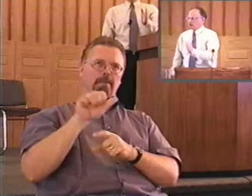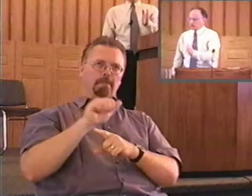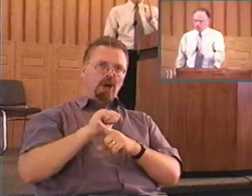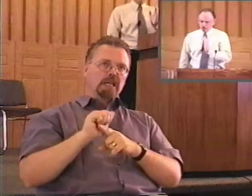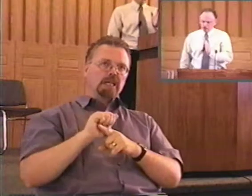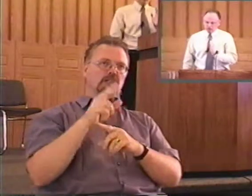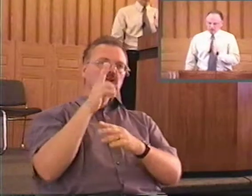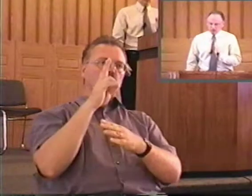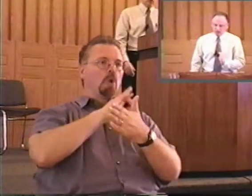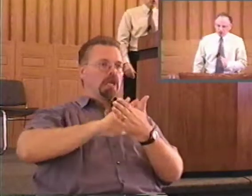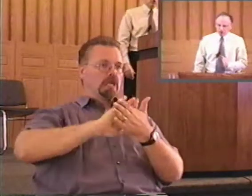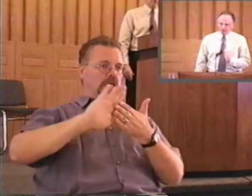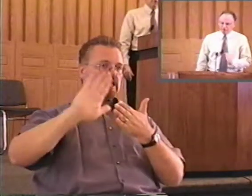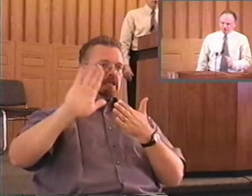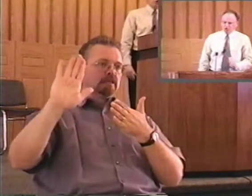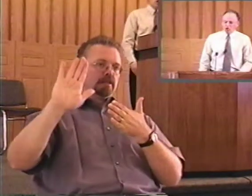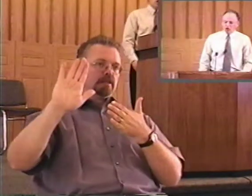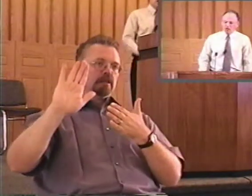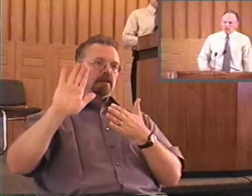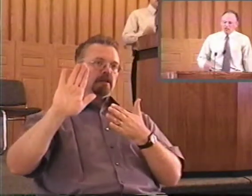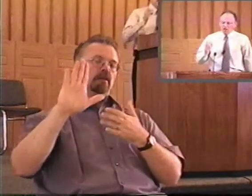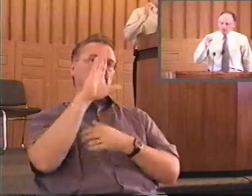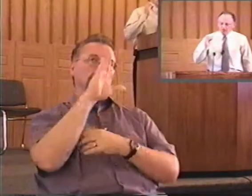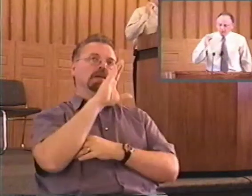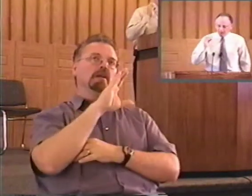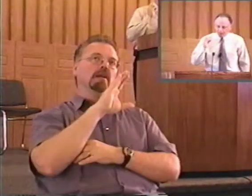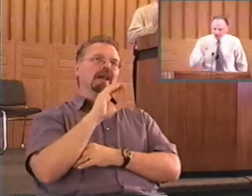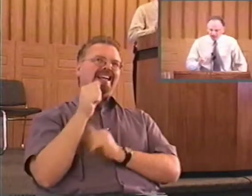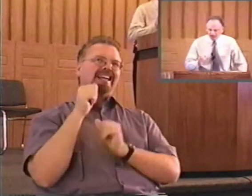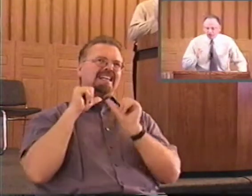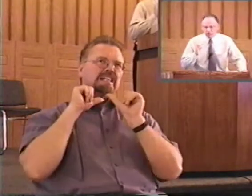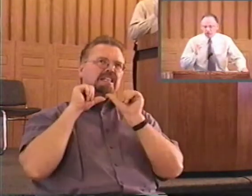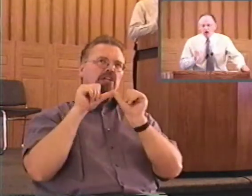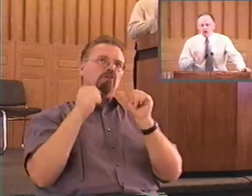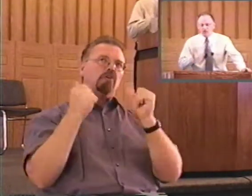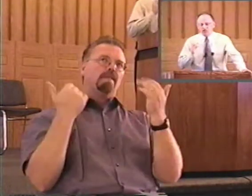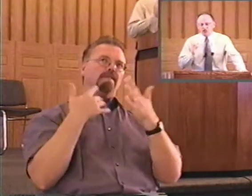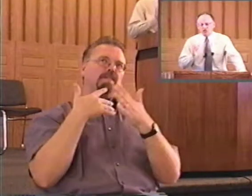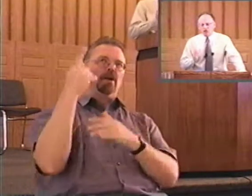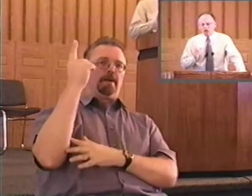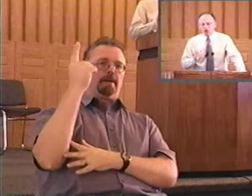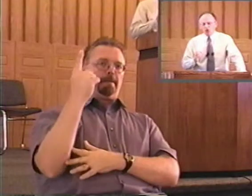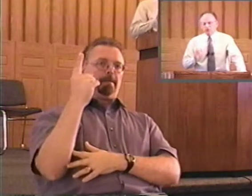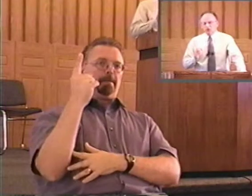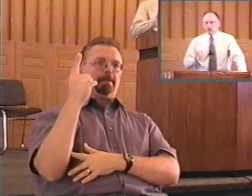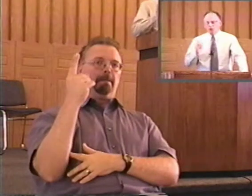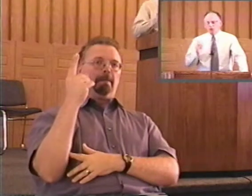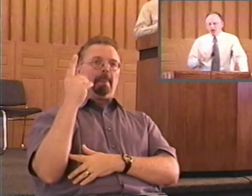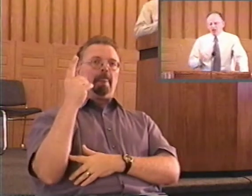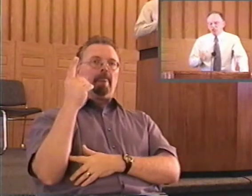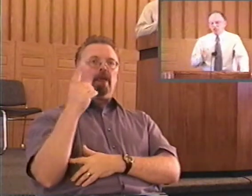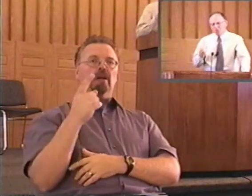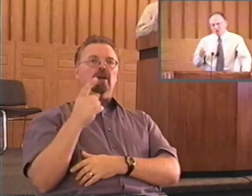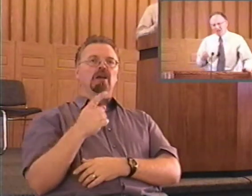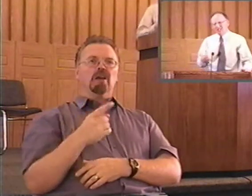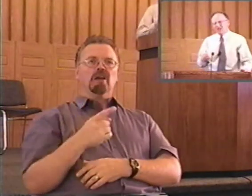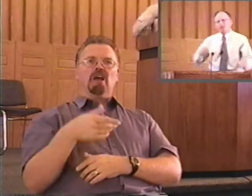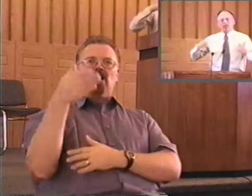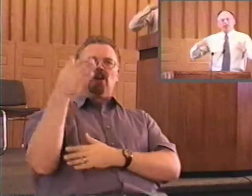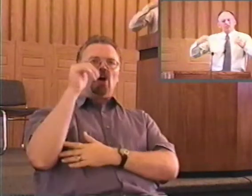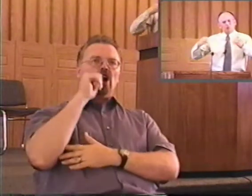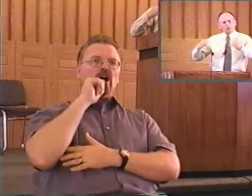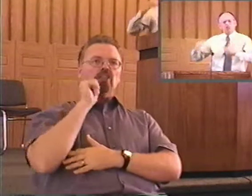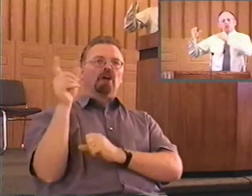We're still to continue to fear God. The fact that God is not going to punish